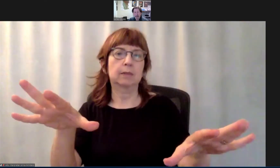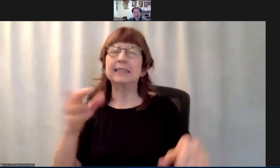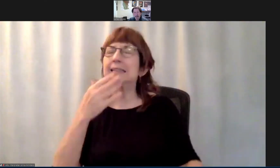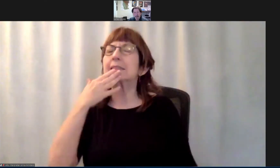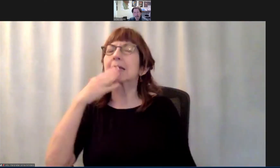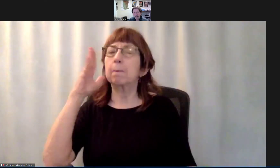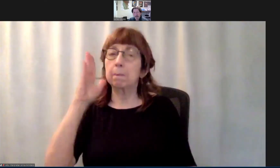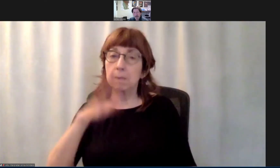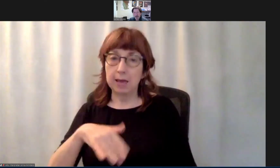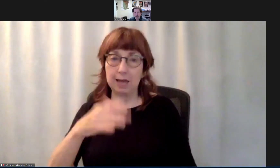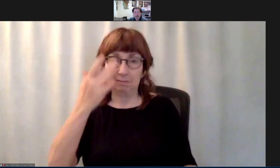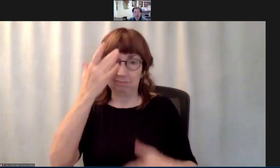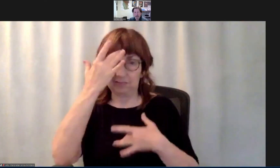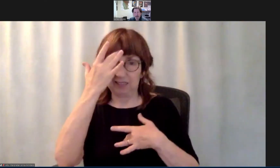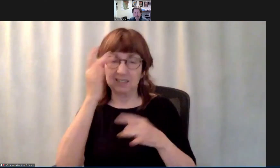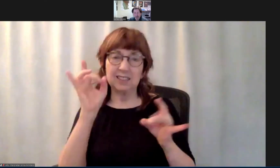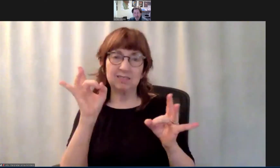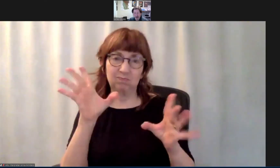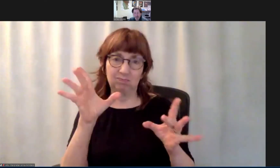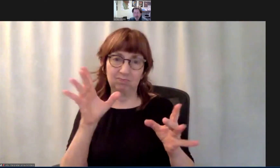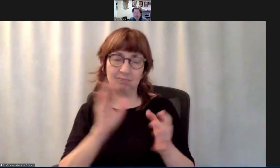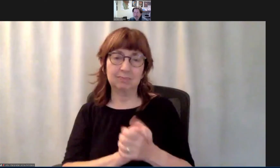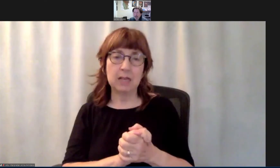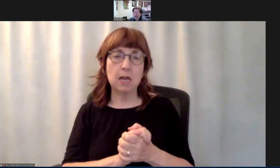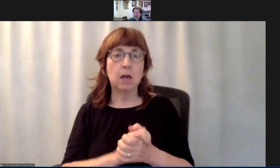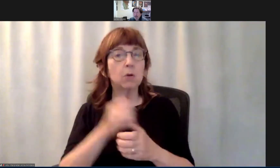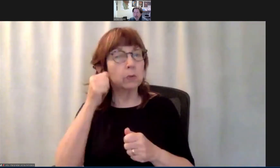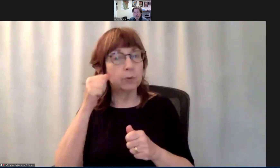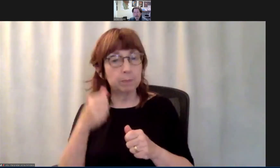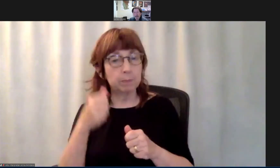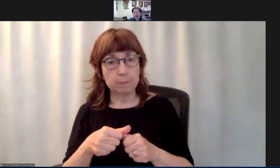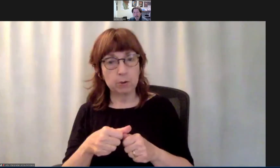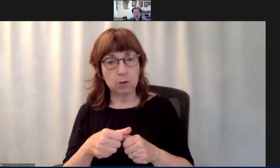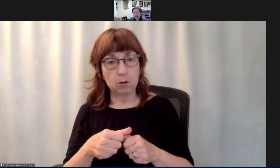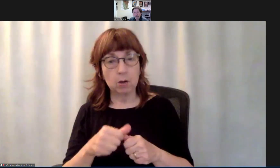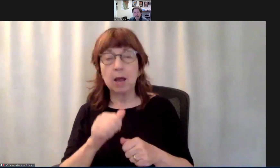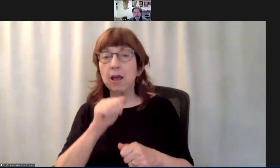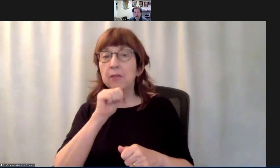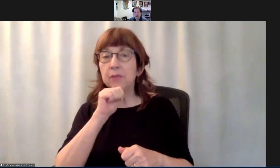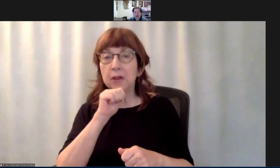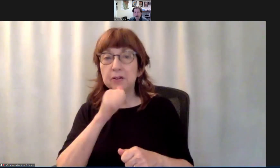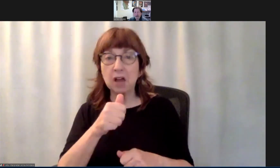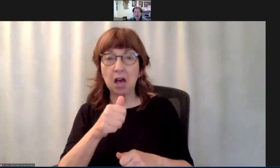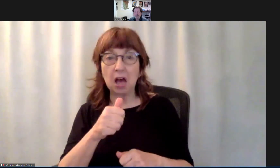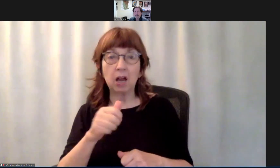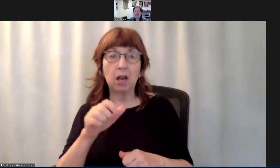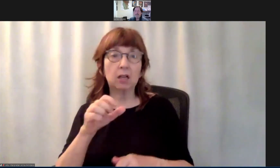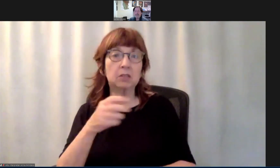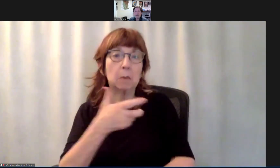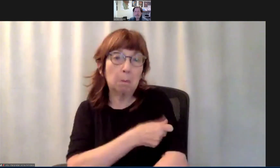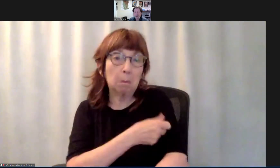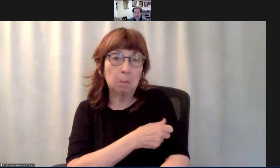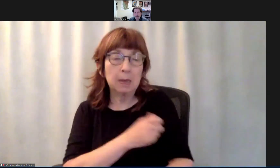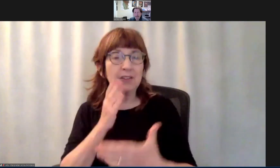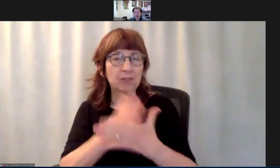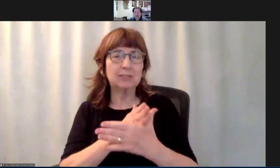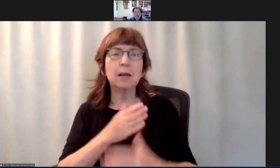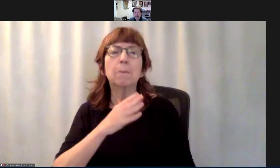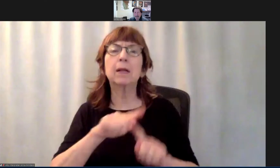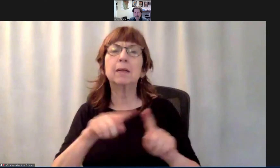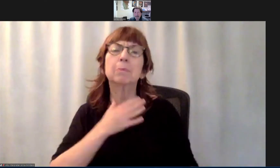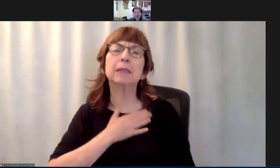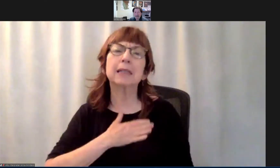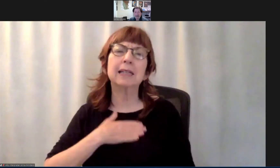disease. And so remember the non-pharmacological interventions, but also please, please, please